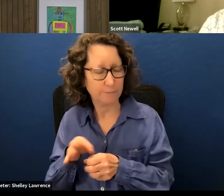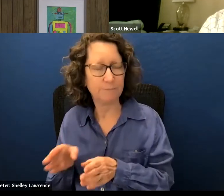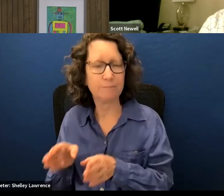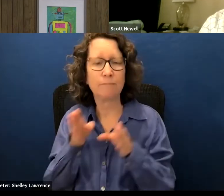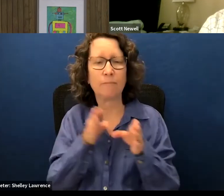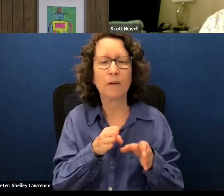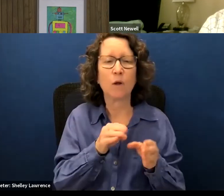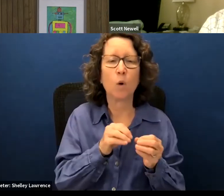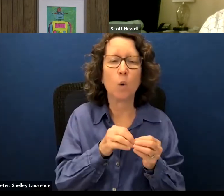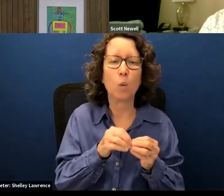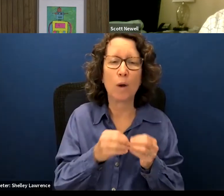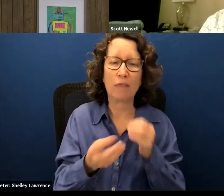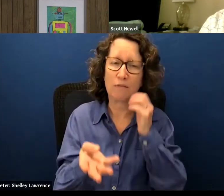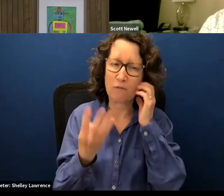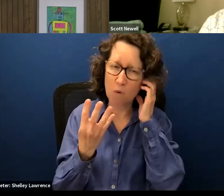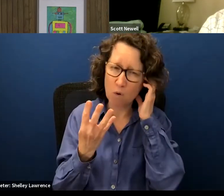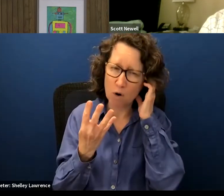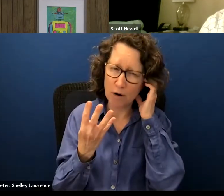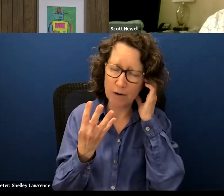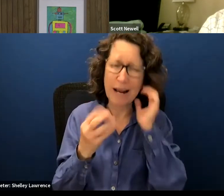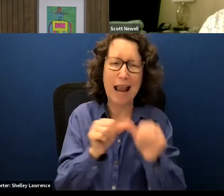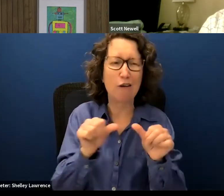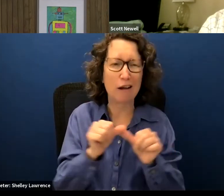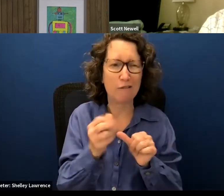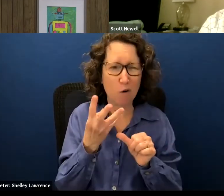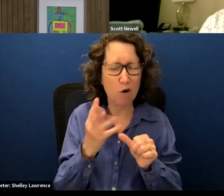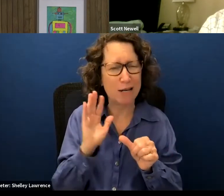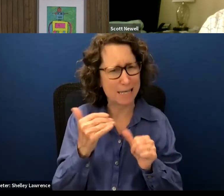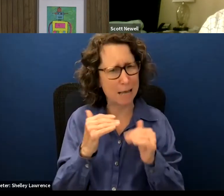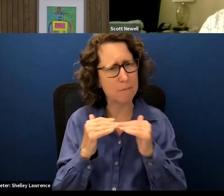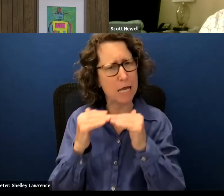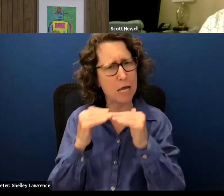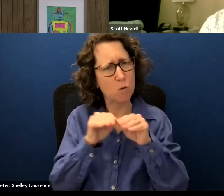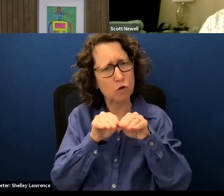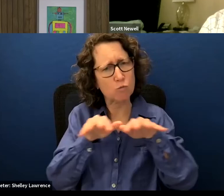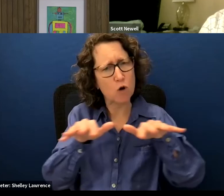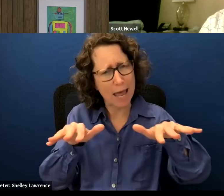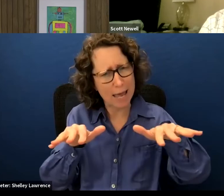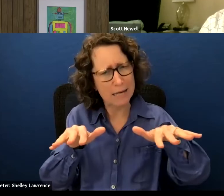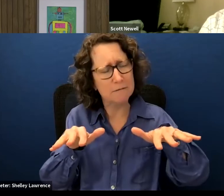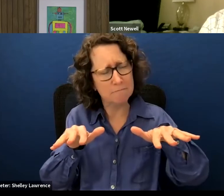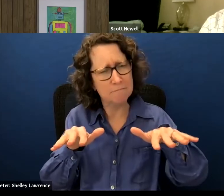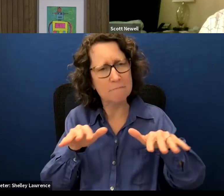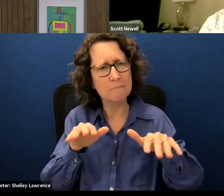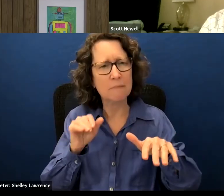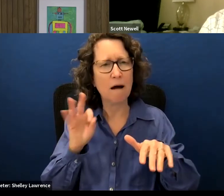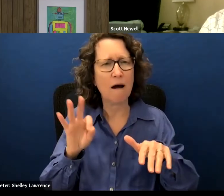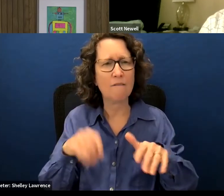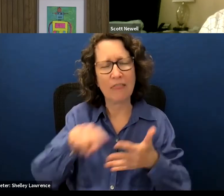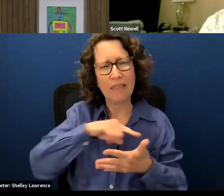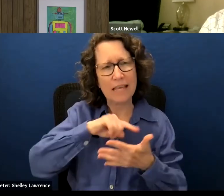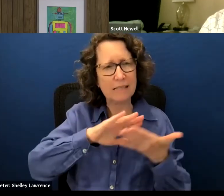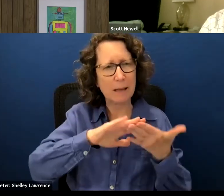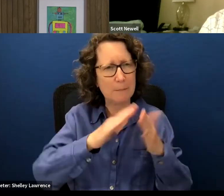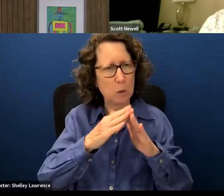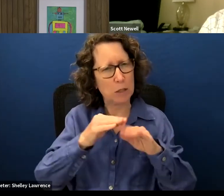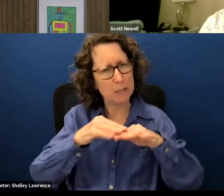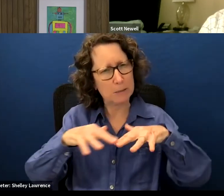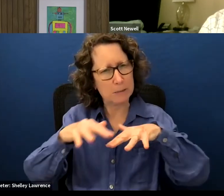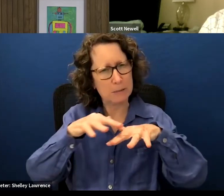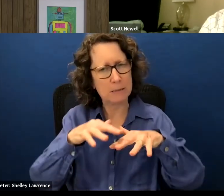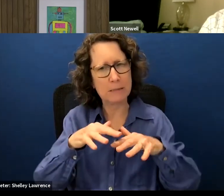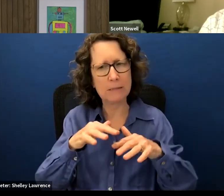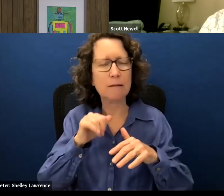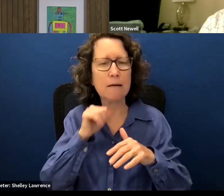with trustee area 4, there's a fairly equal spread to me of these communities,